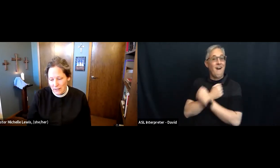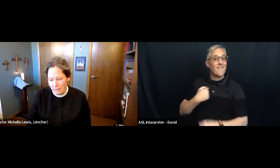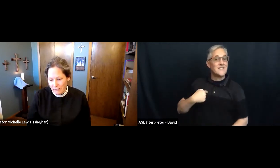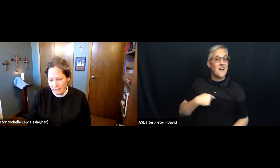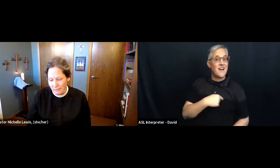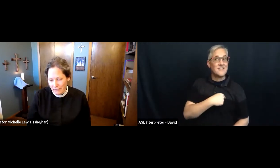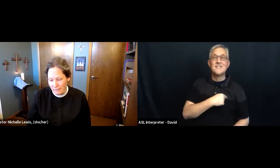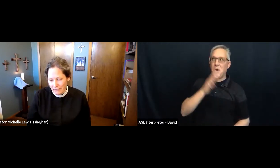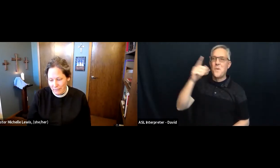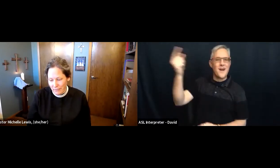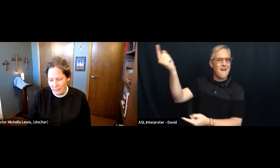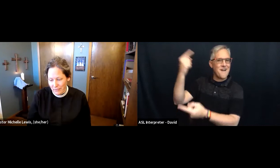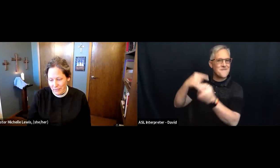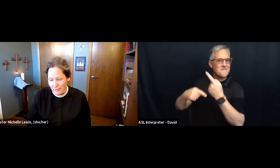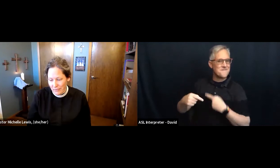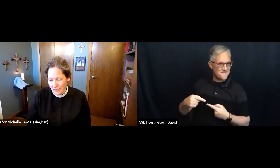us.